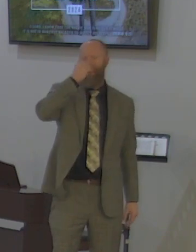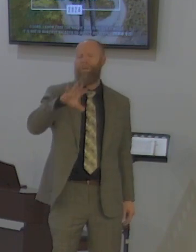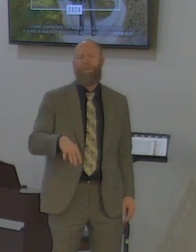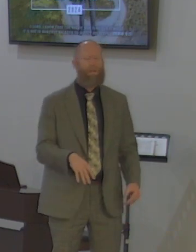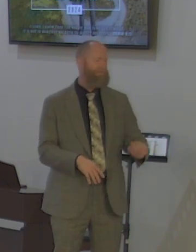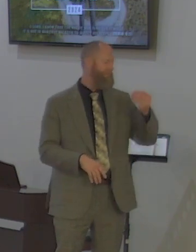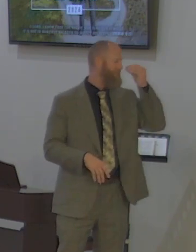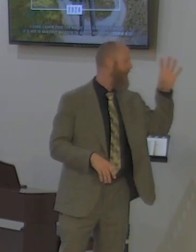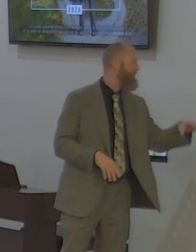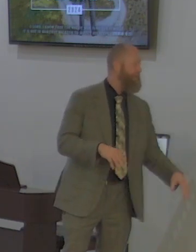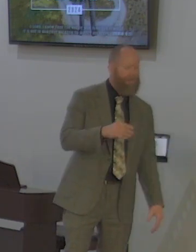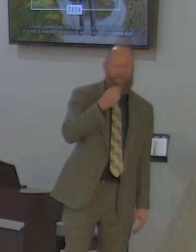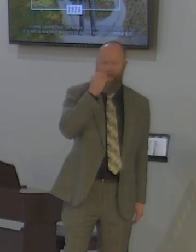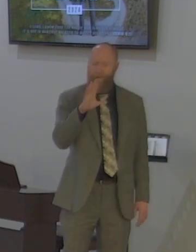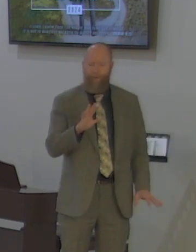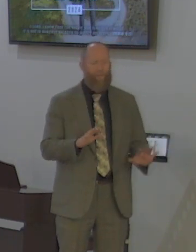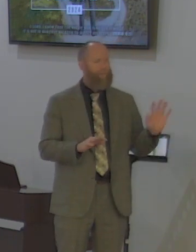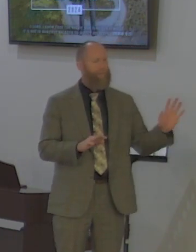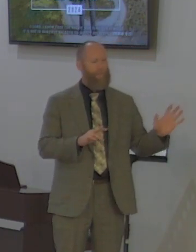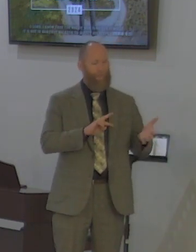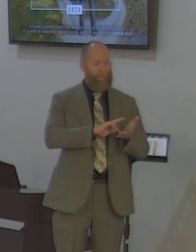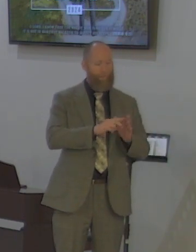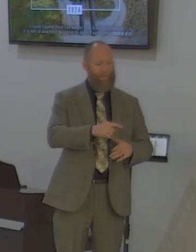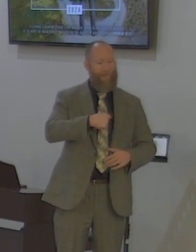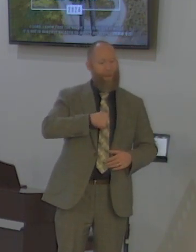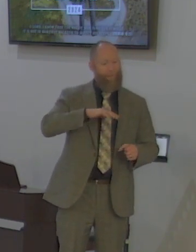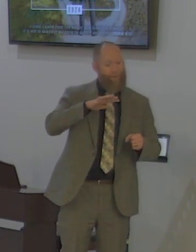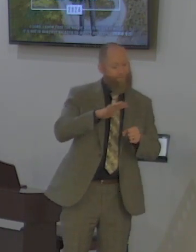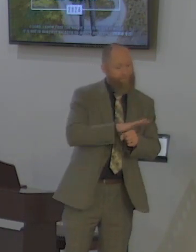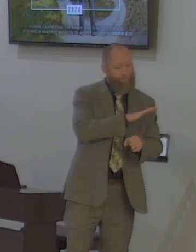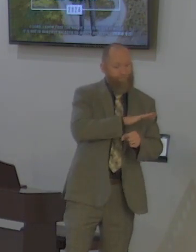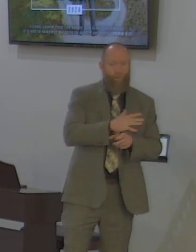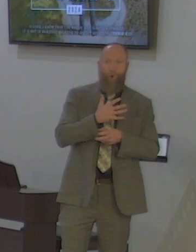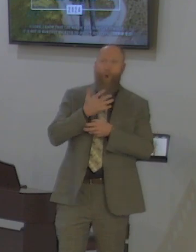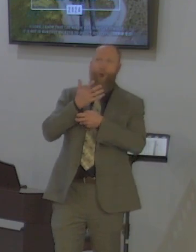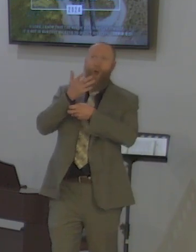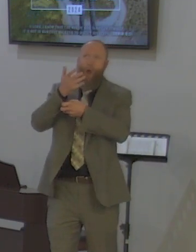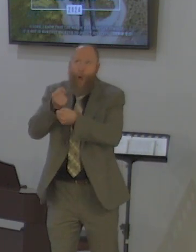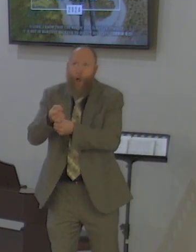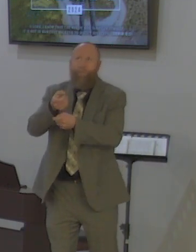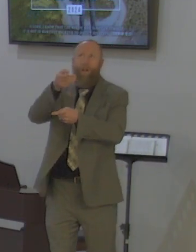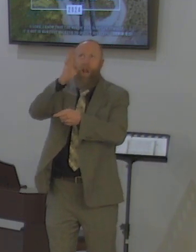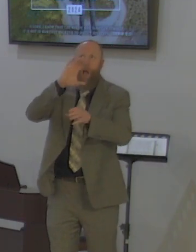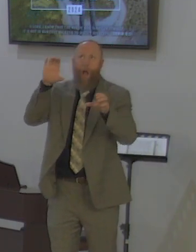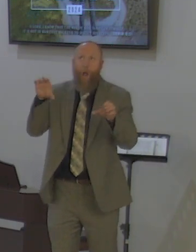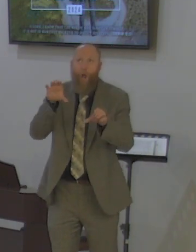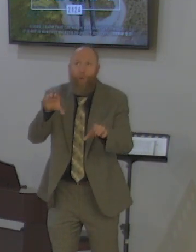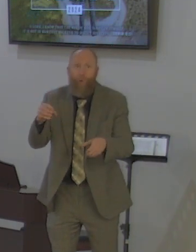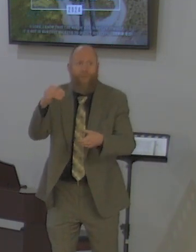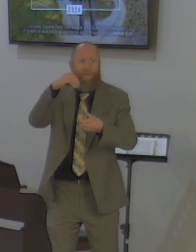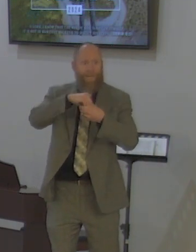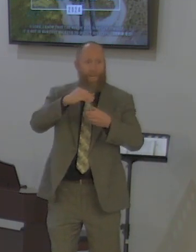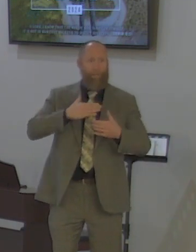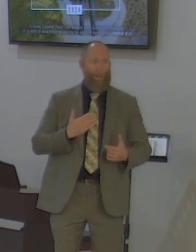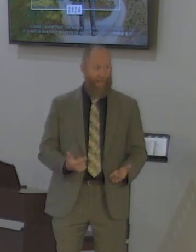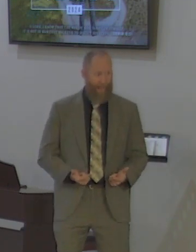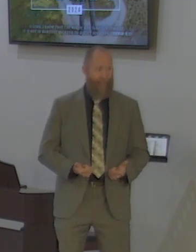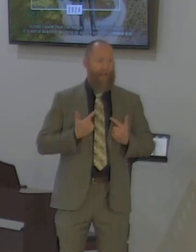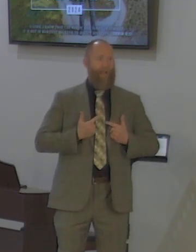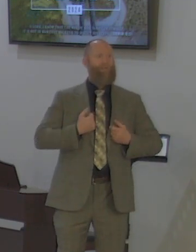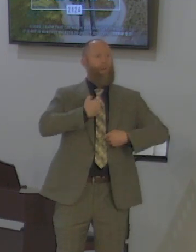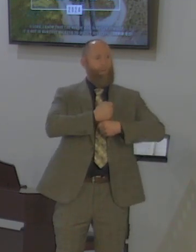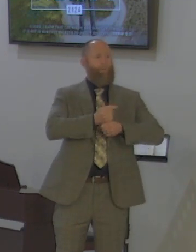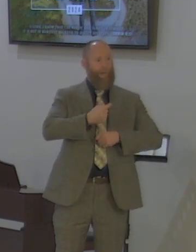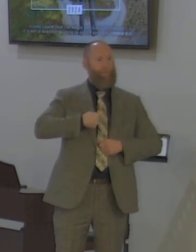and completely confident and satisfied in what God does in my life. This complacency in what God does, in